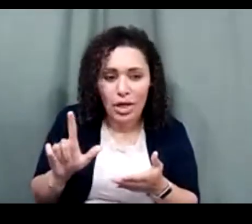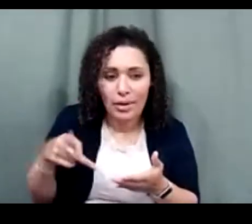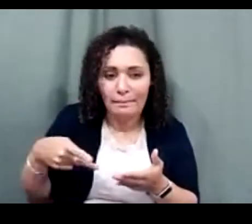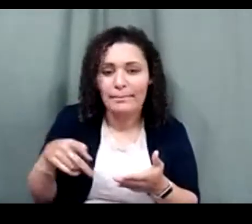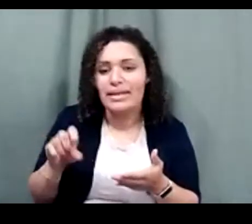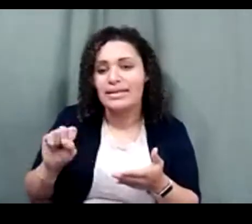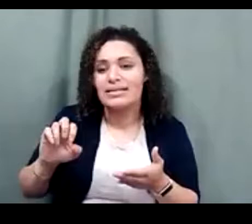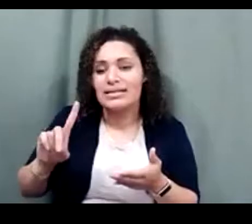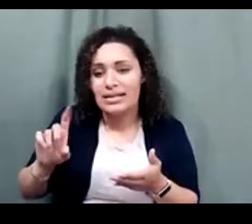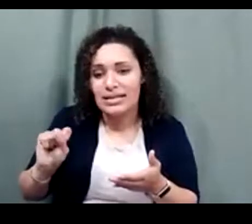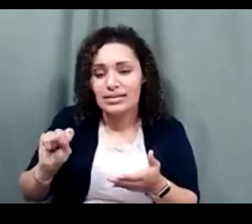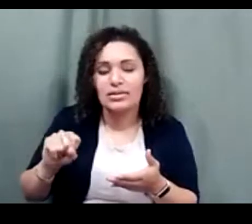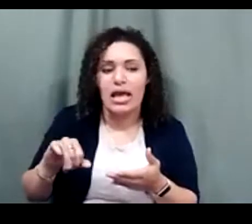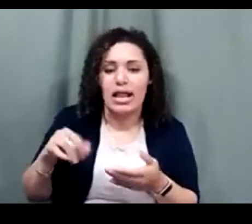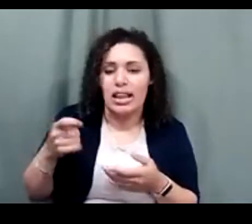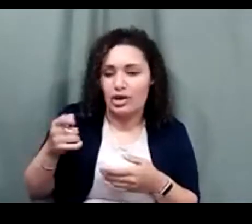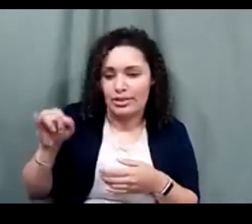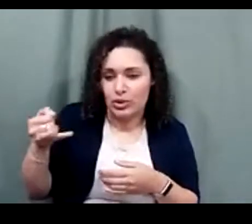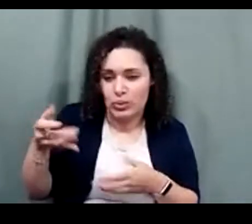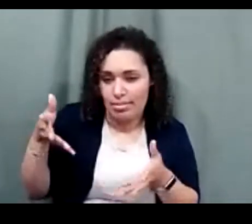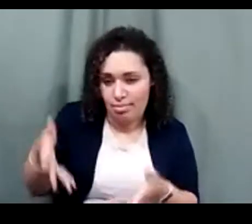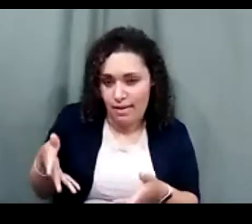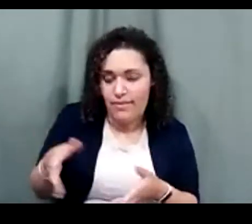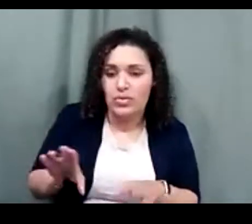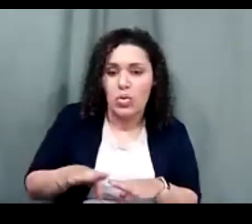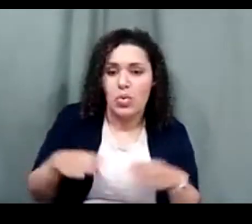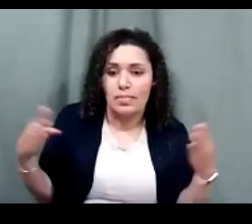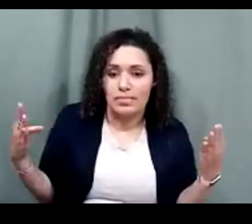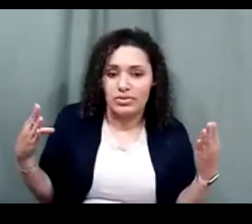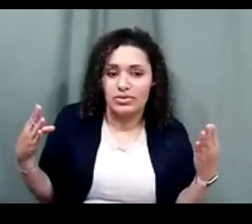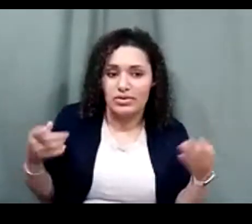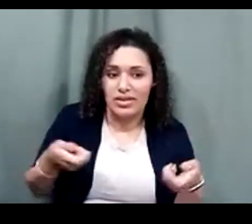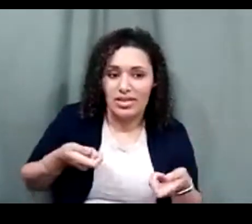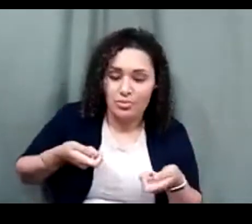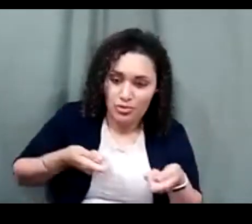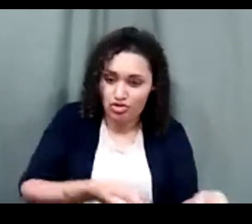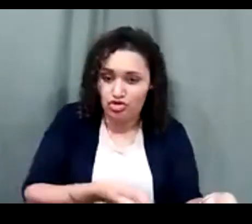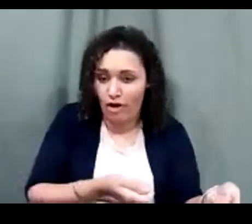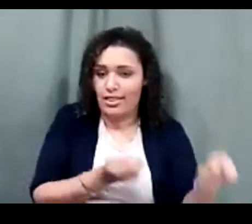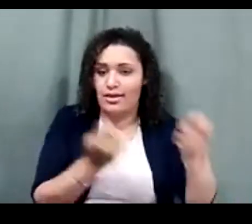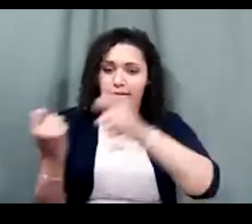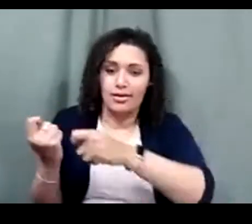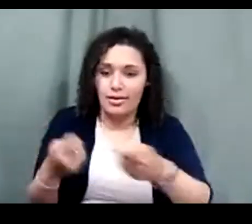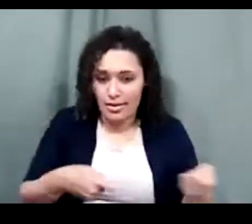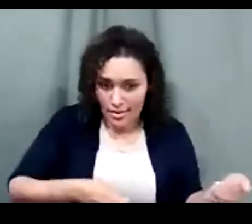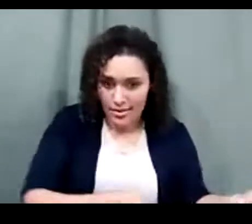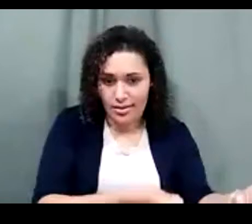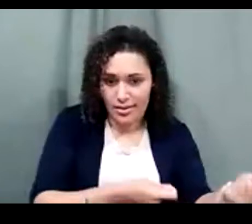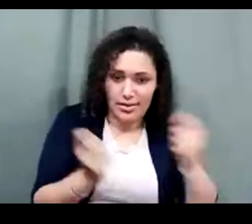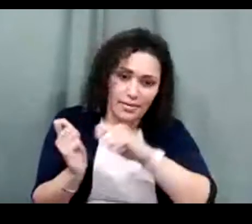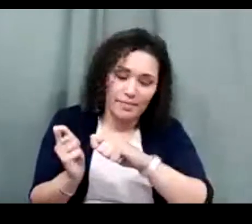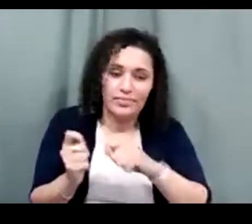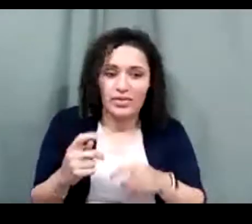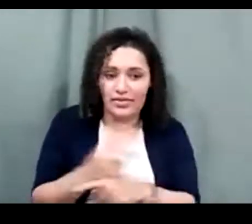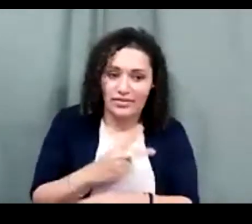bit of juice that's in there. And so we open the door, and then we have to shovel it out of the tank. And now we've figured out how to do all of